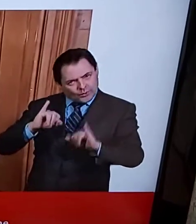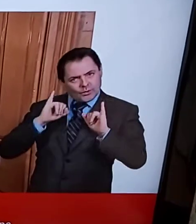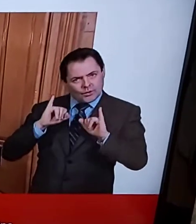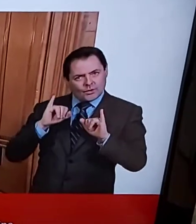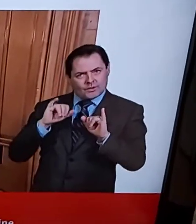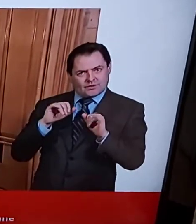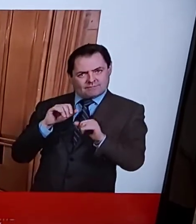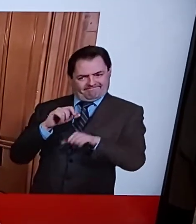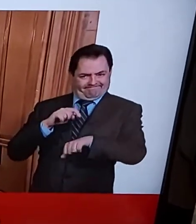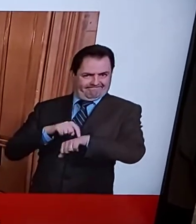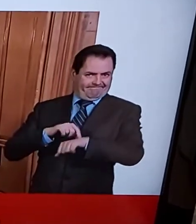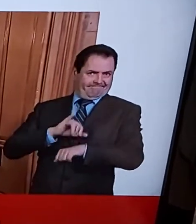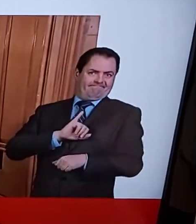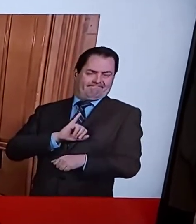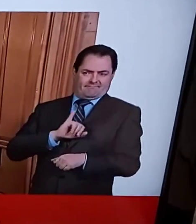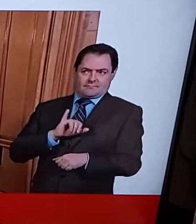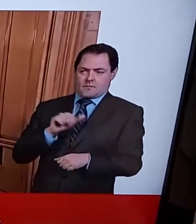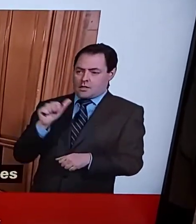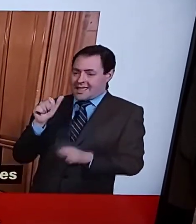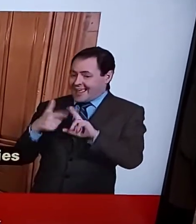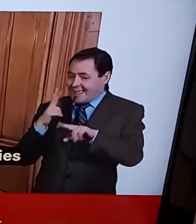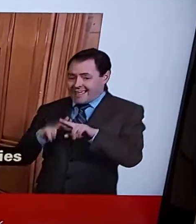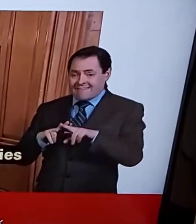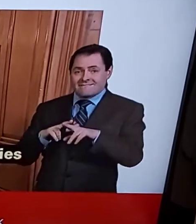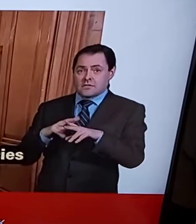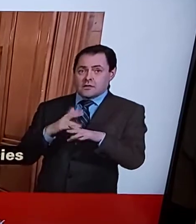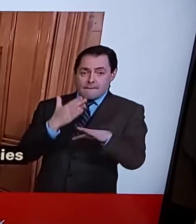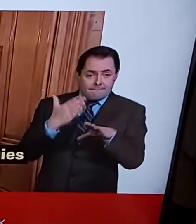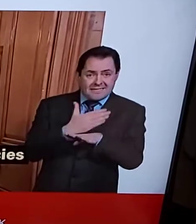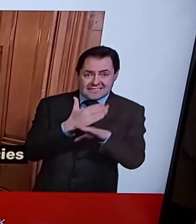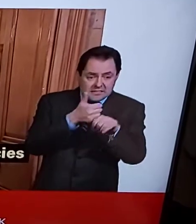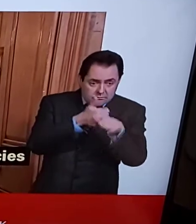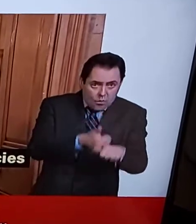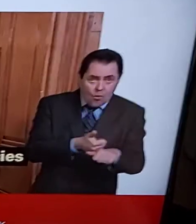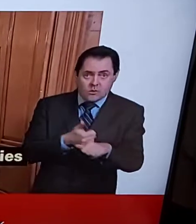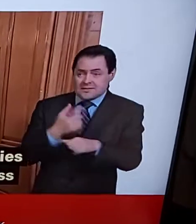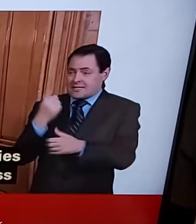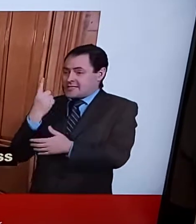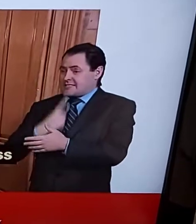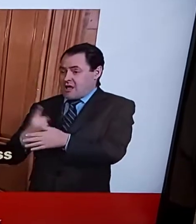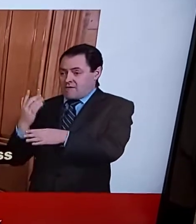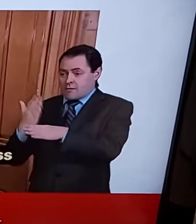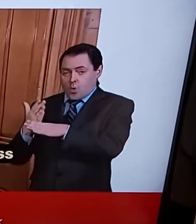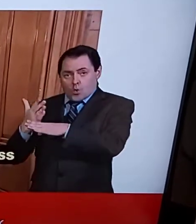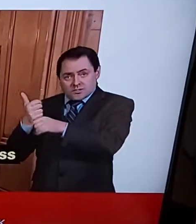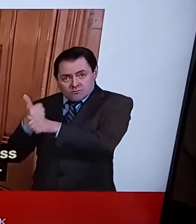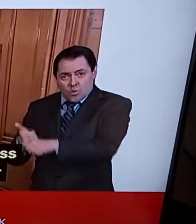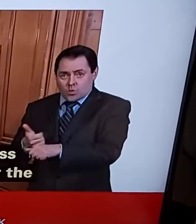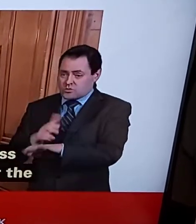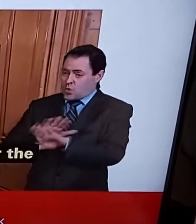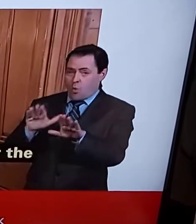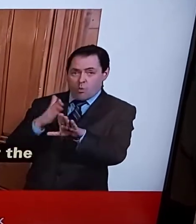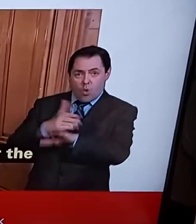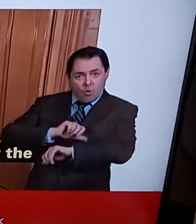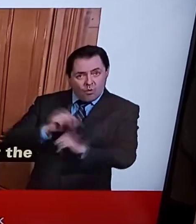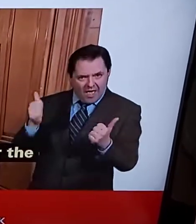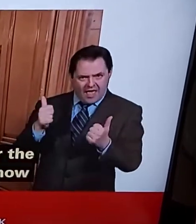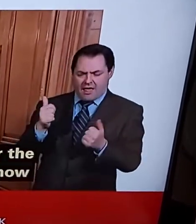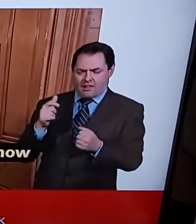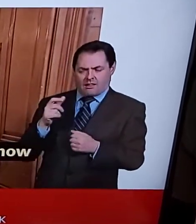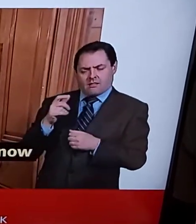inefficiencies in the way in which the business support scheme or support for the self-employed is operating, then I know that the Treasury will want to look at them in order to make sure that support is targeted